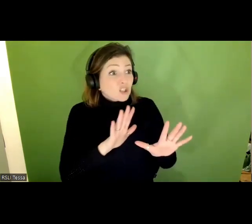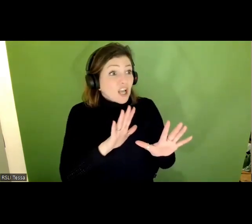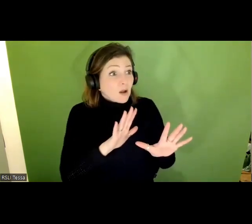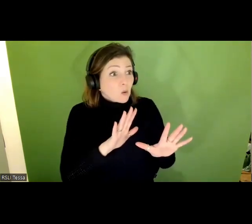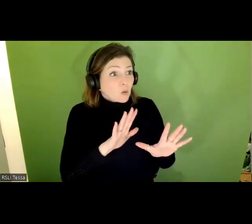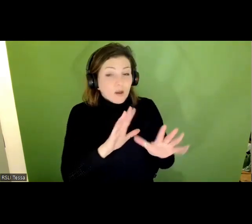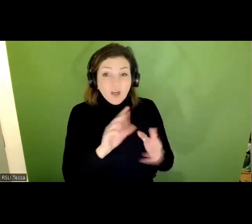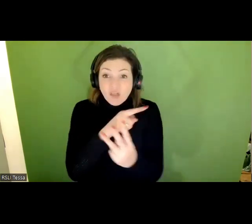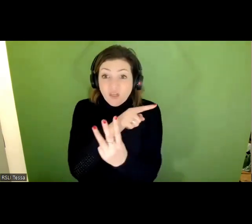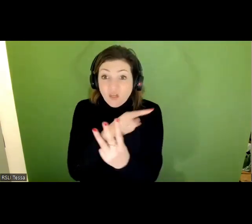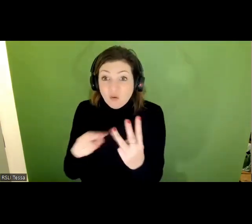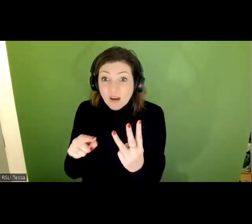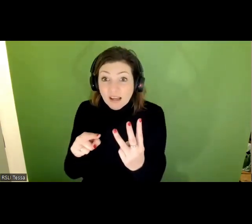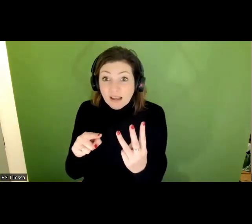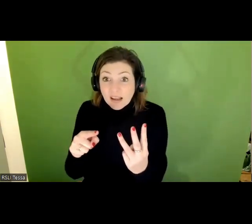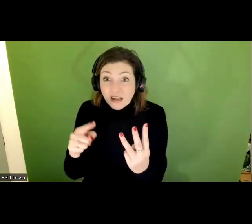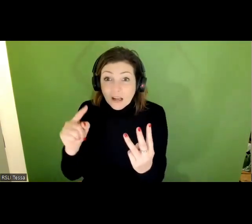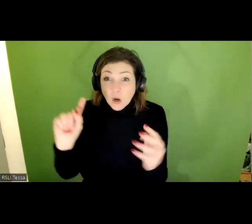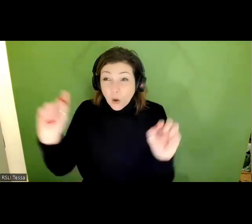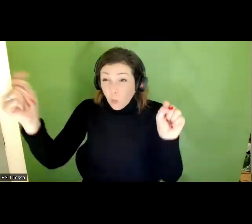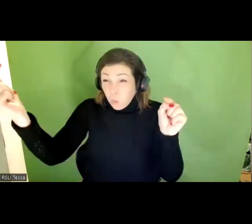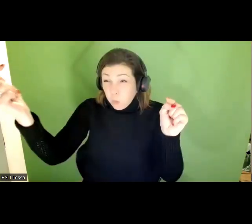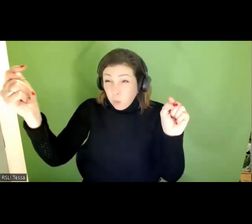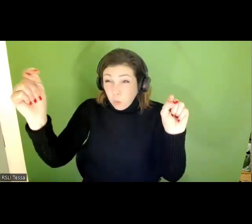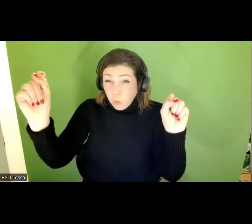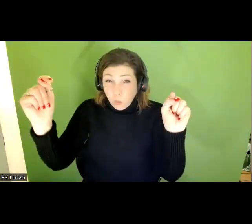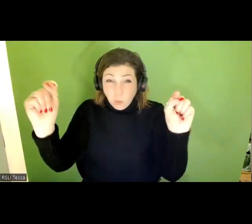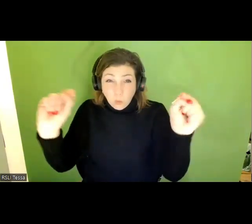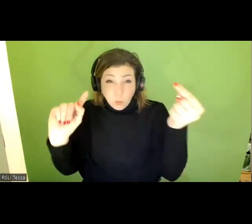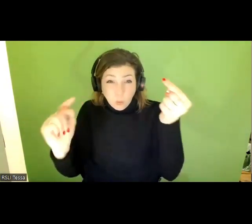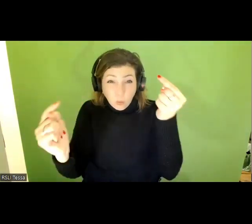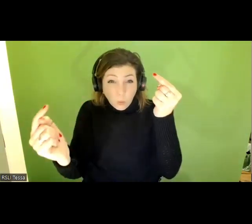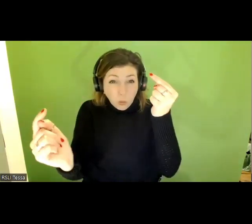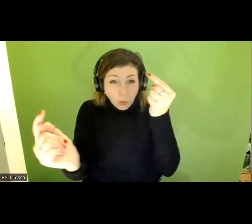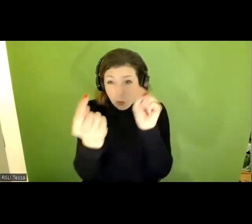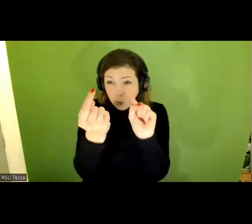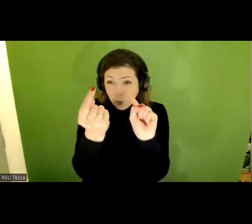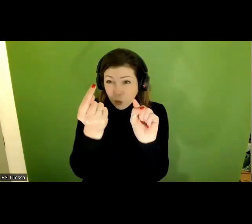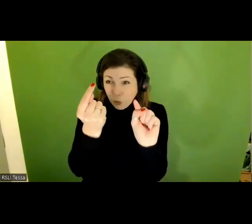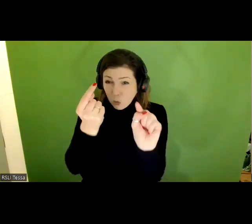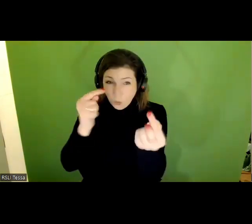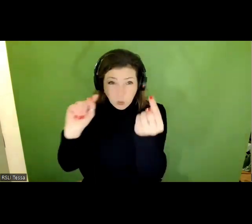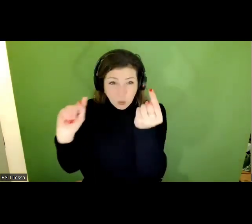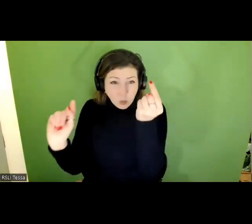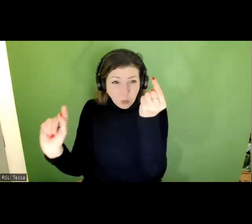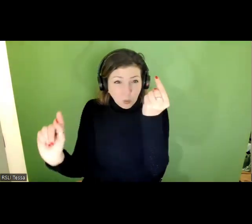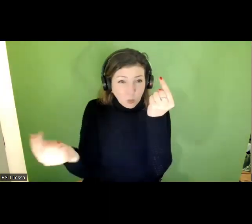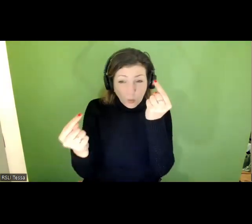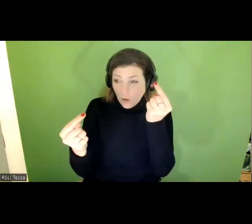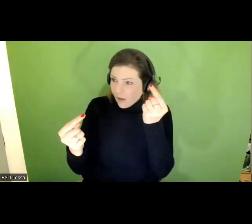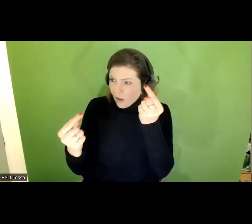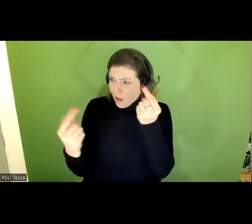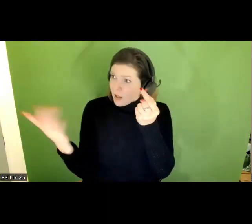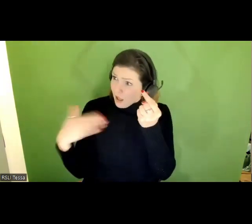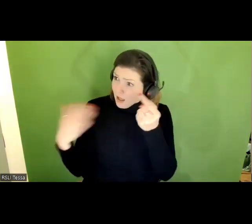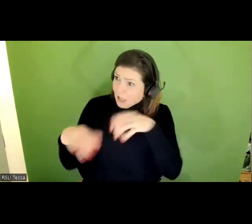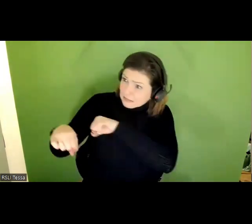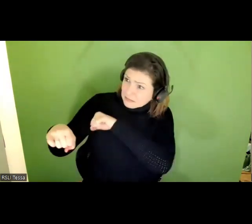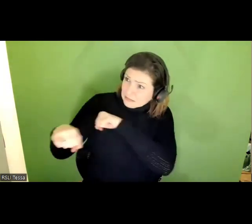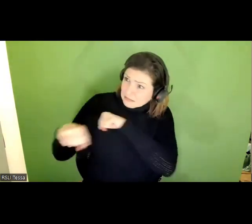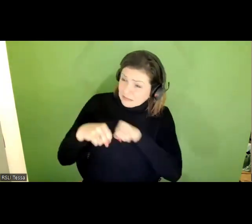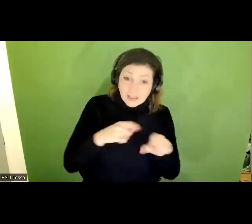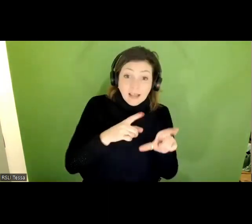3 drones dipped forward and made for them. Ajay dragged Jay, who was still frozen, behind him. Yasmin threw